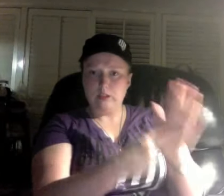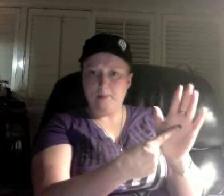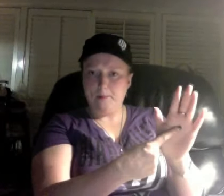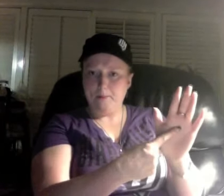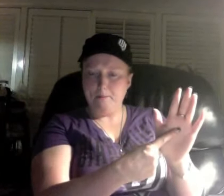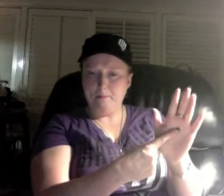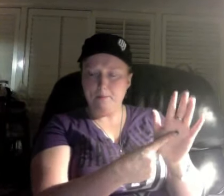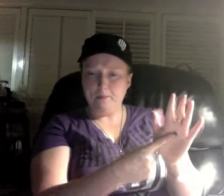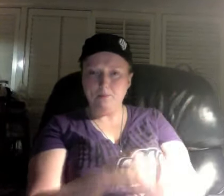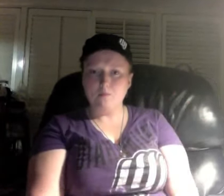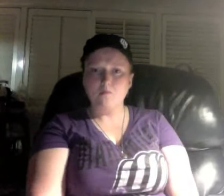magic markers.